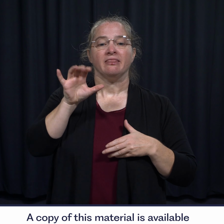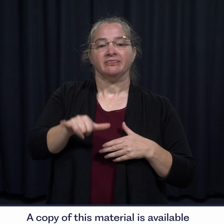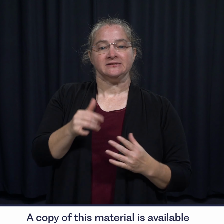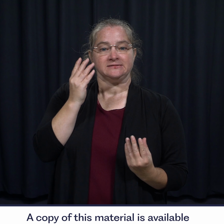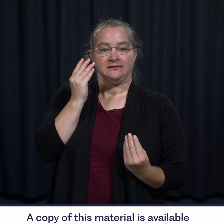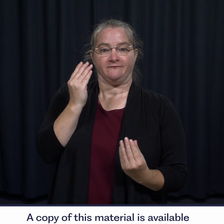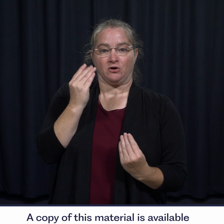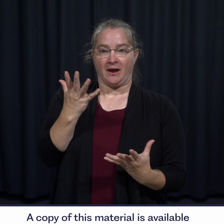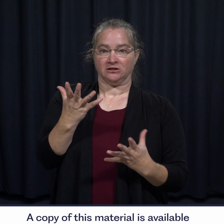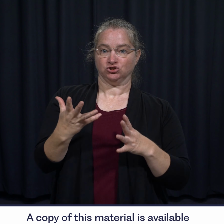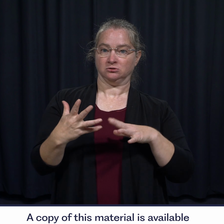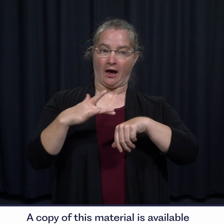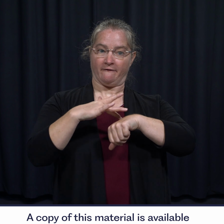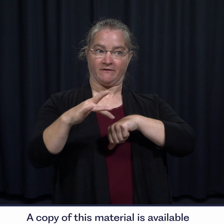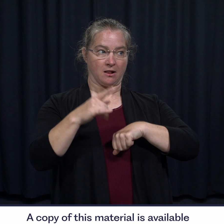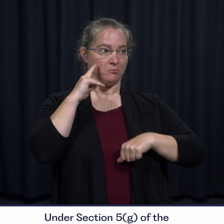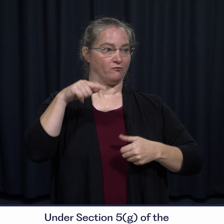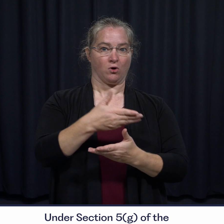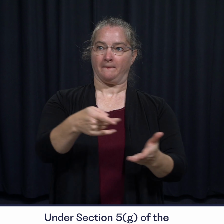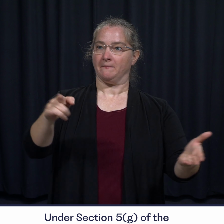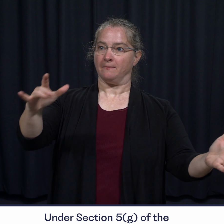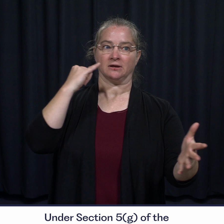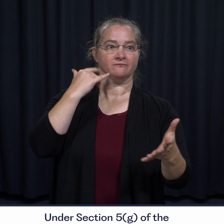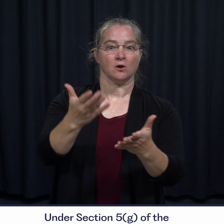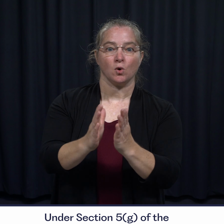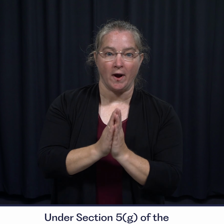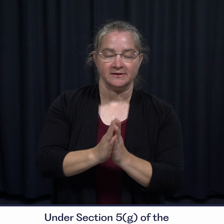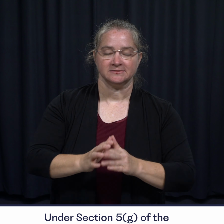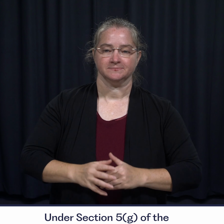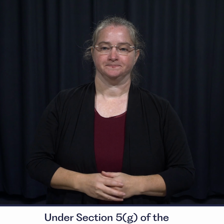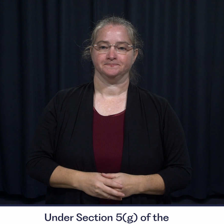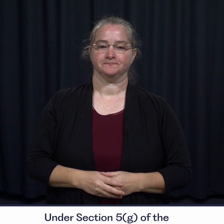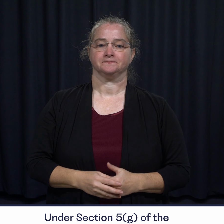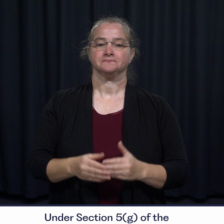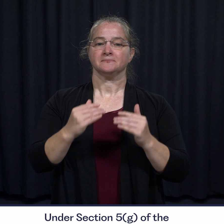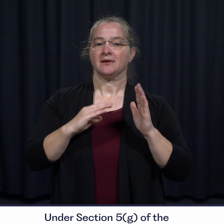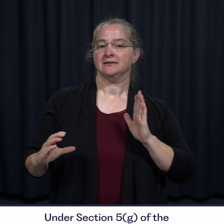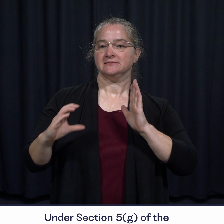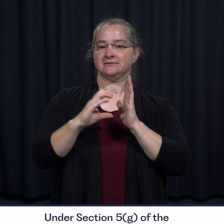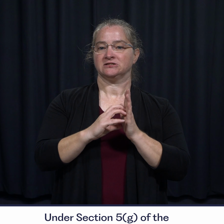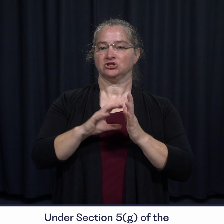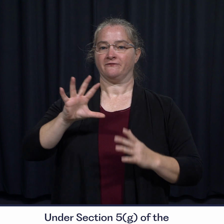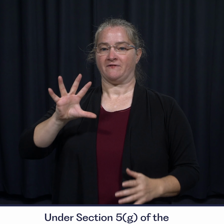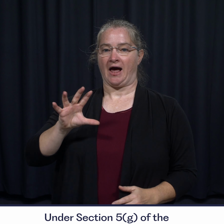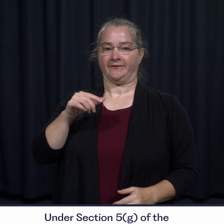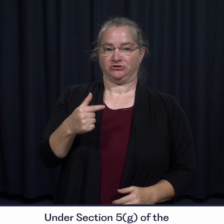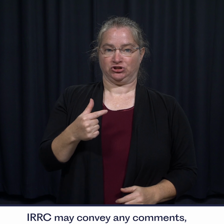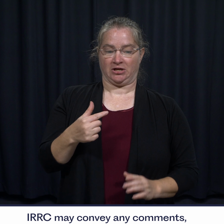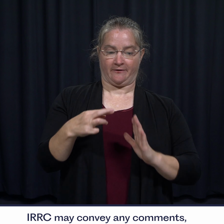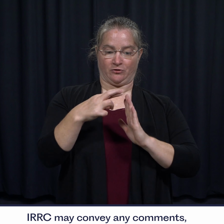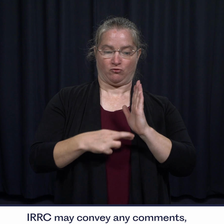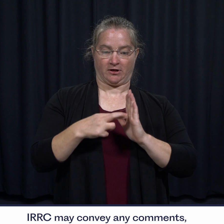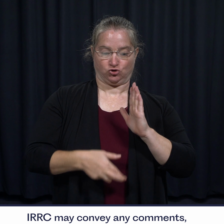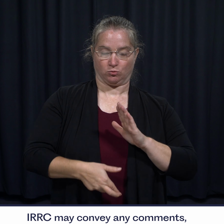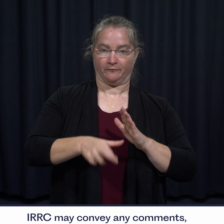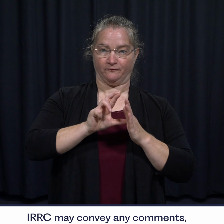public upon request. Under Section 5G of the Regulatory Review Act, IRRC